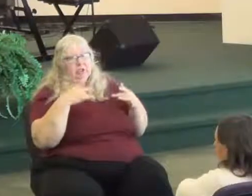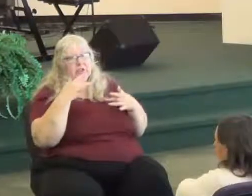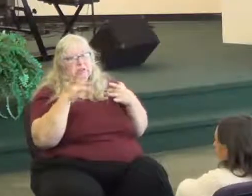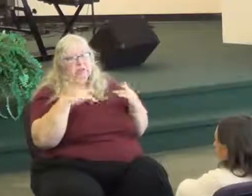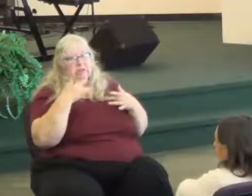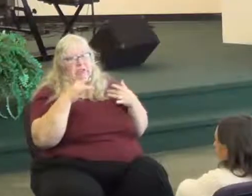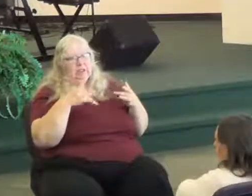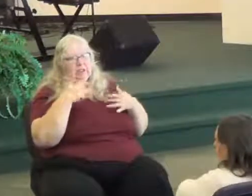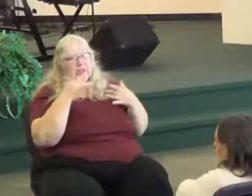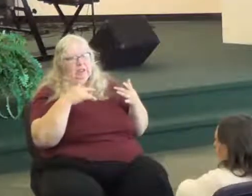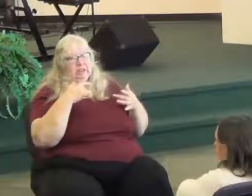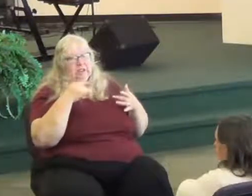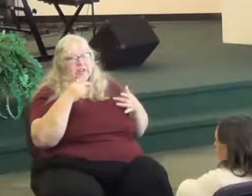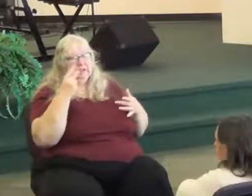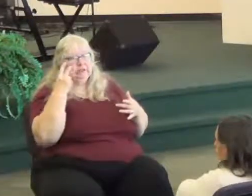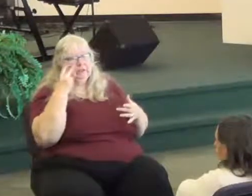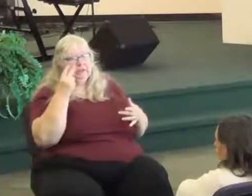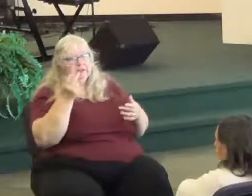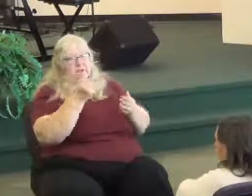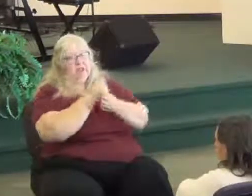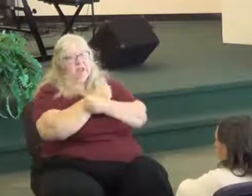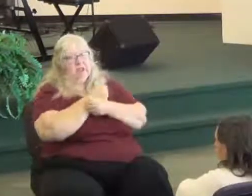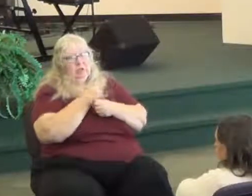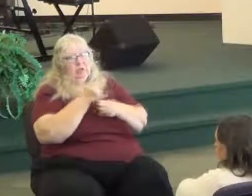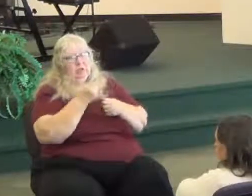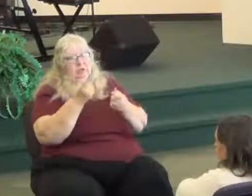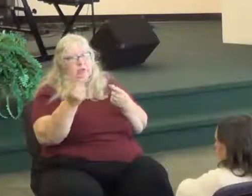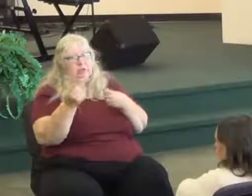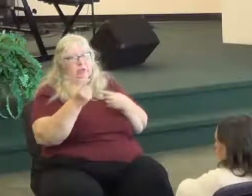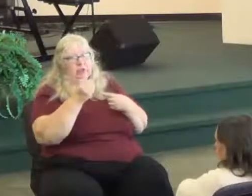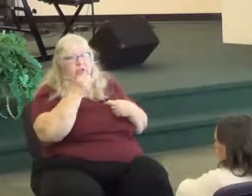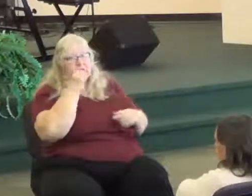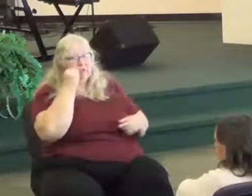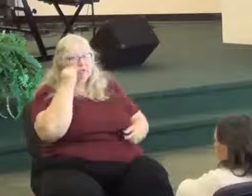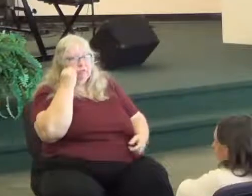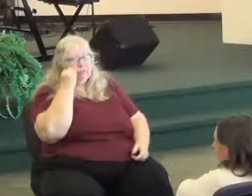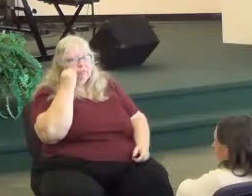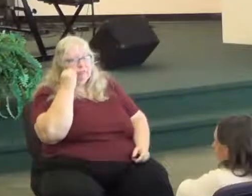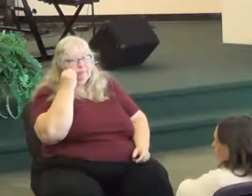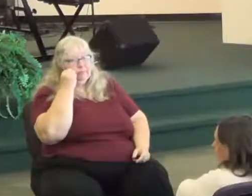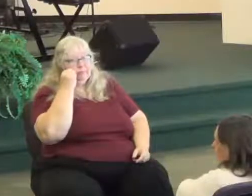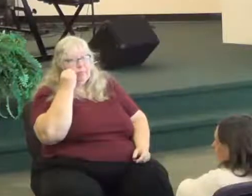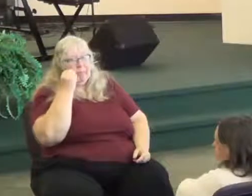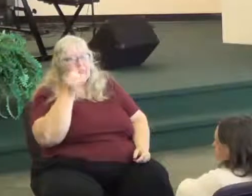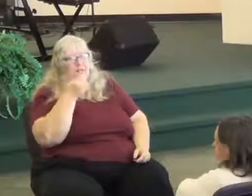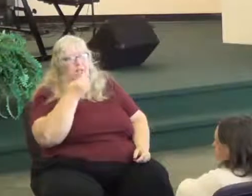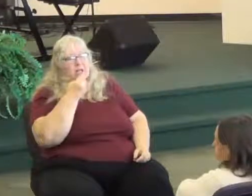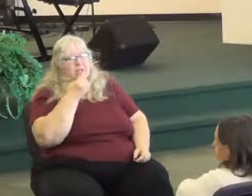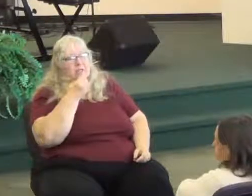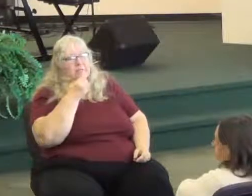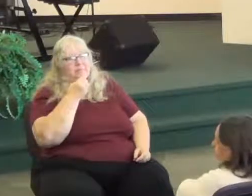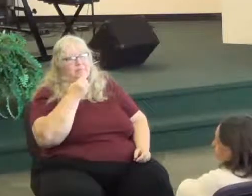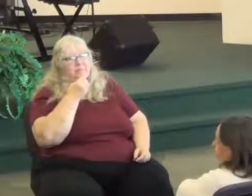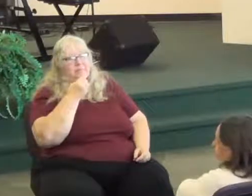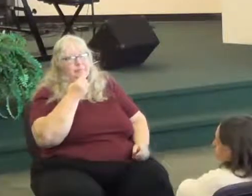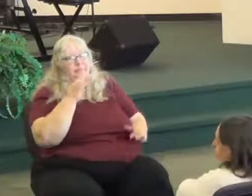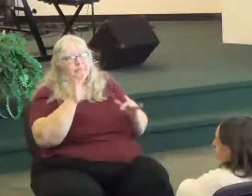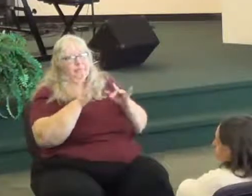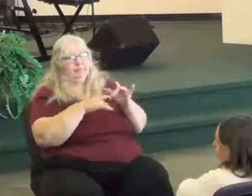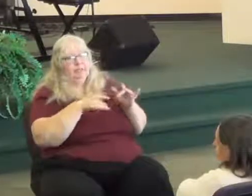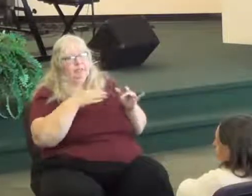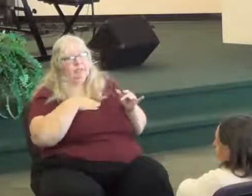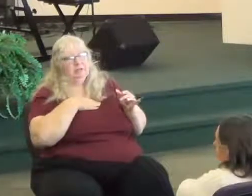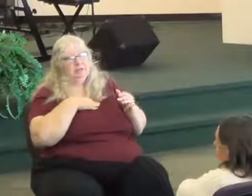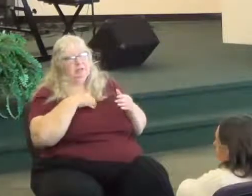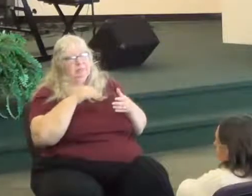can't wait. If you're like me, it's like, man, I just want to get on the plane and get home. Miss my family. you would want to go